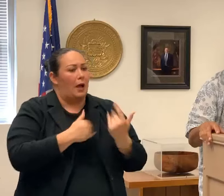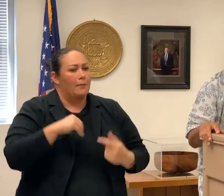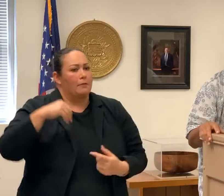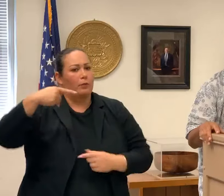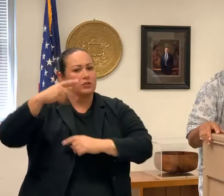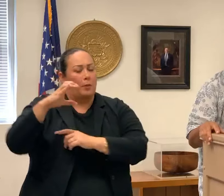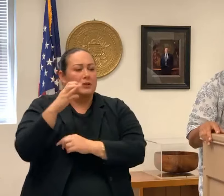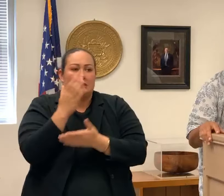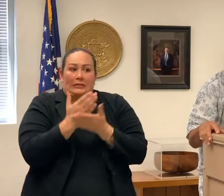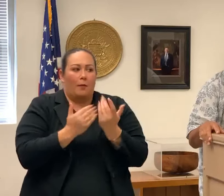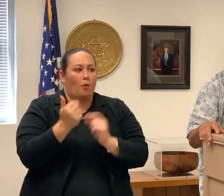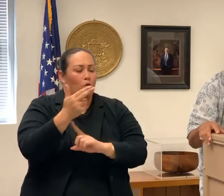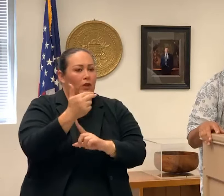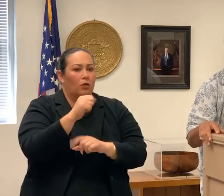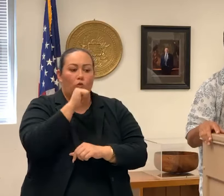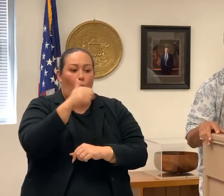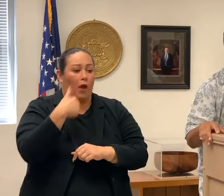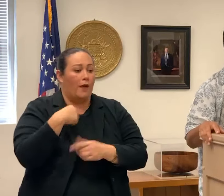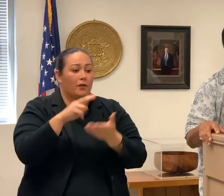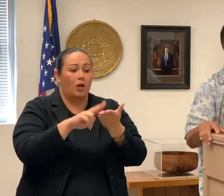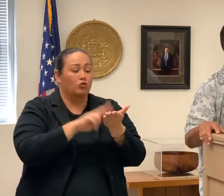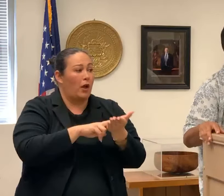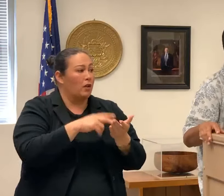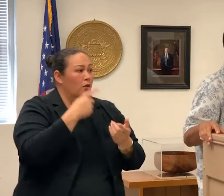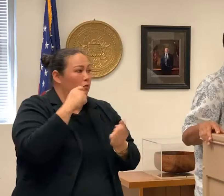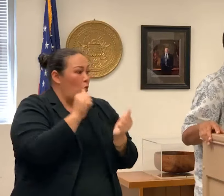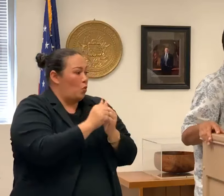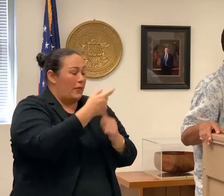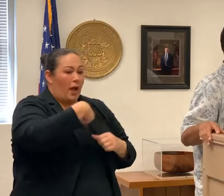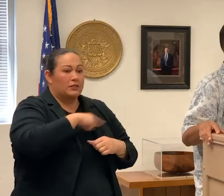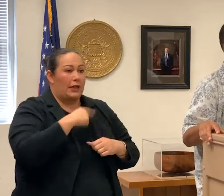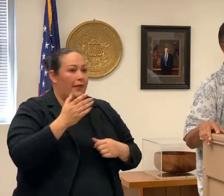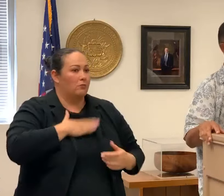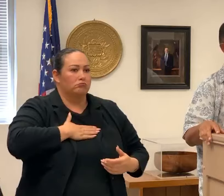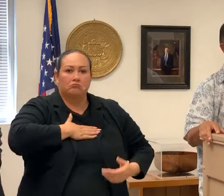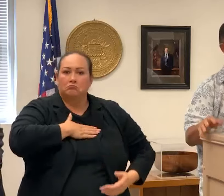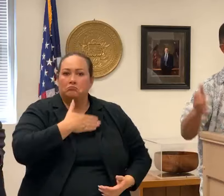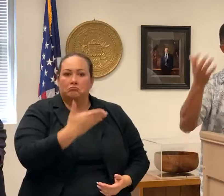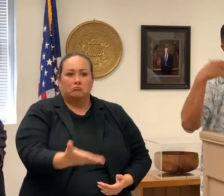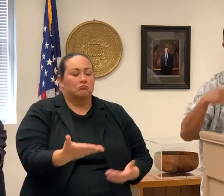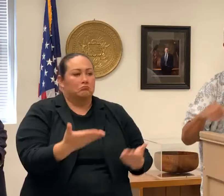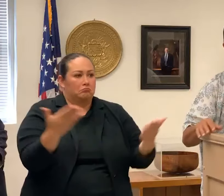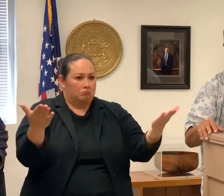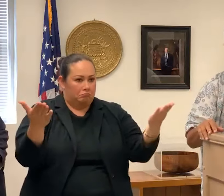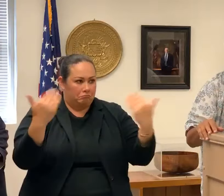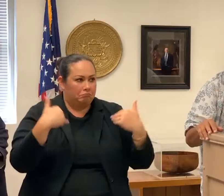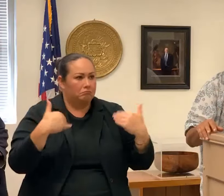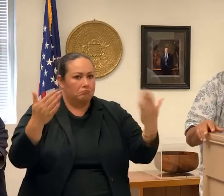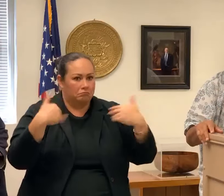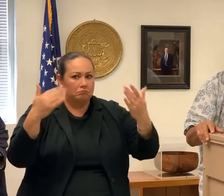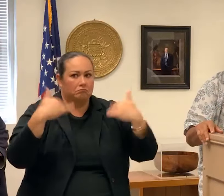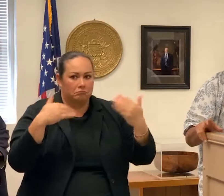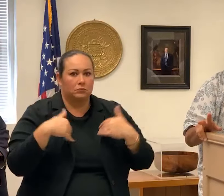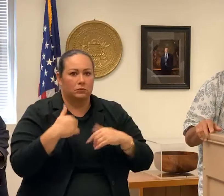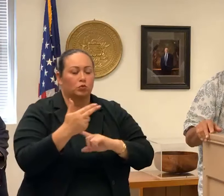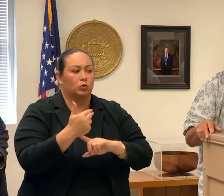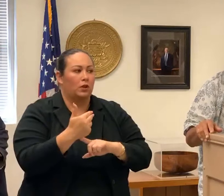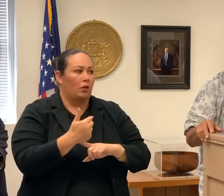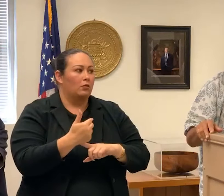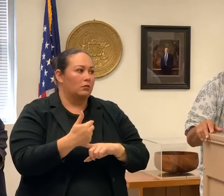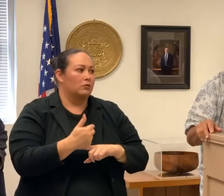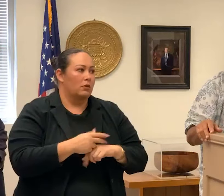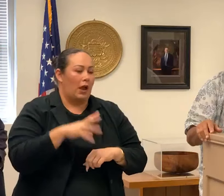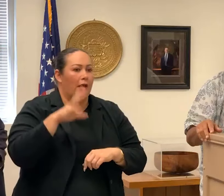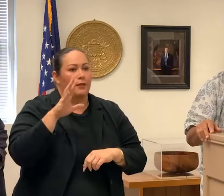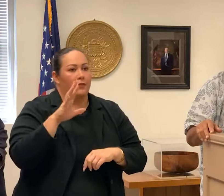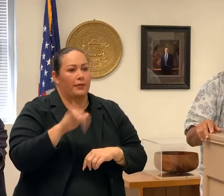up without even a contract from Gail and her team and Bob and his team. They stepped up and they brought people into their properties, and the two